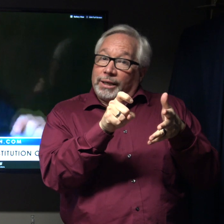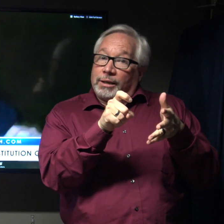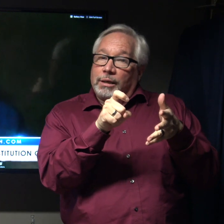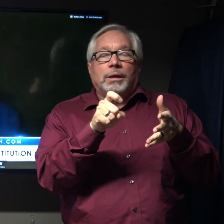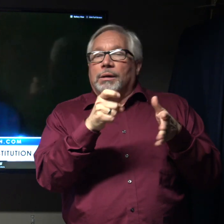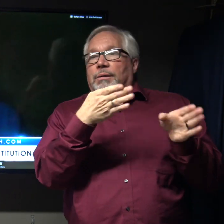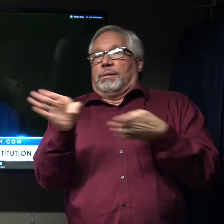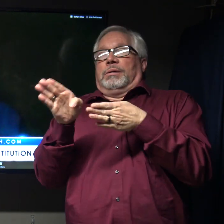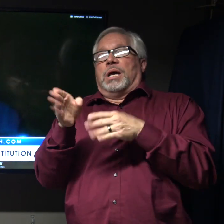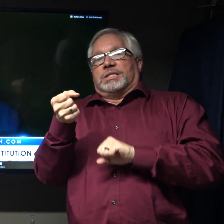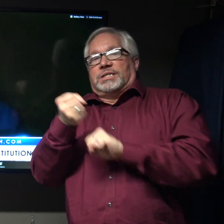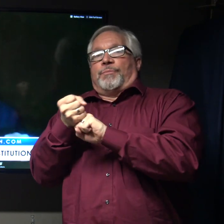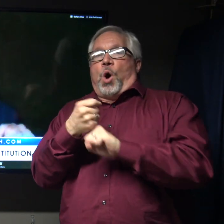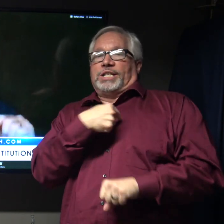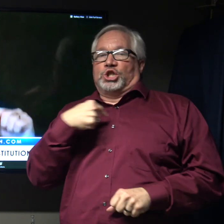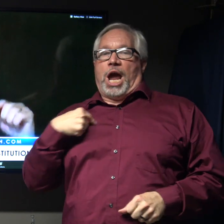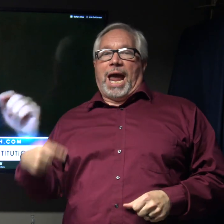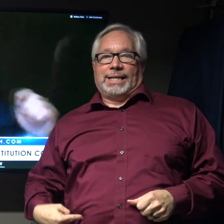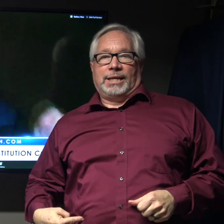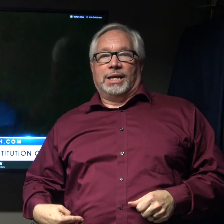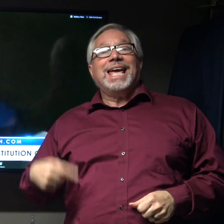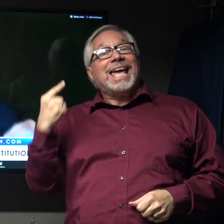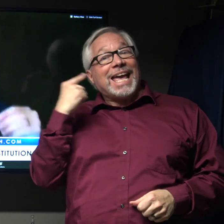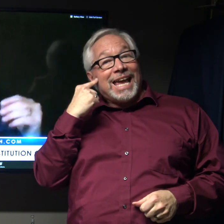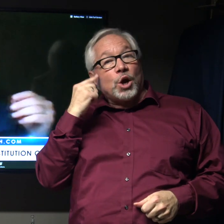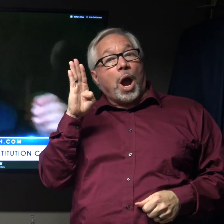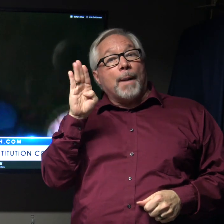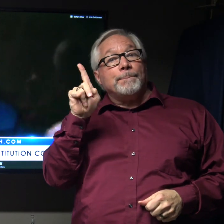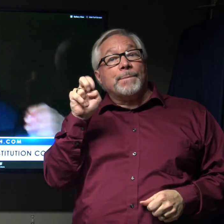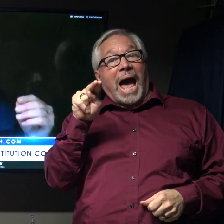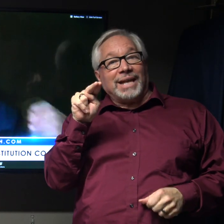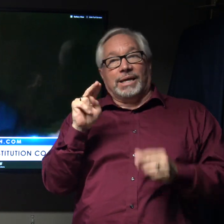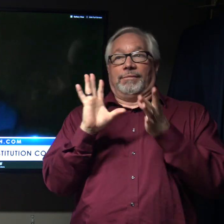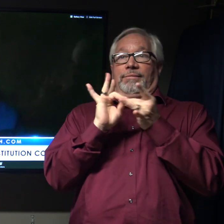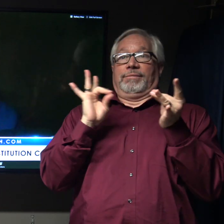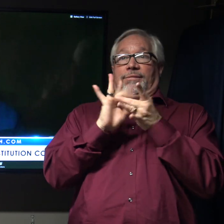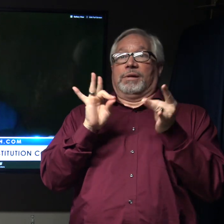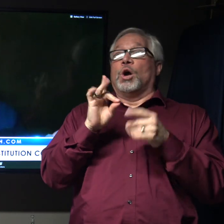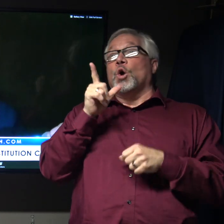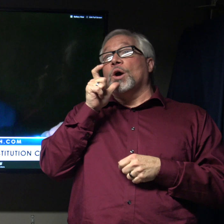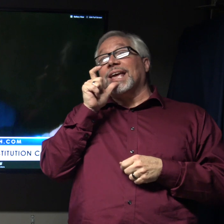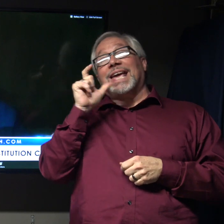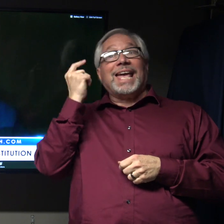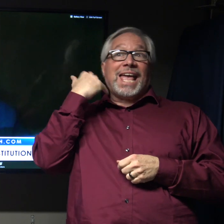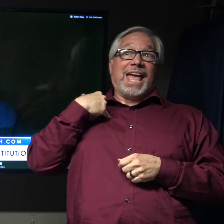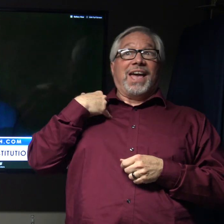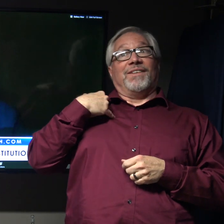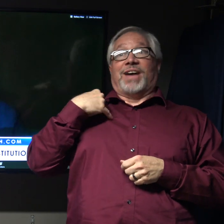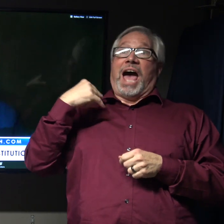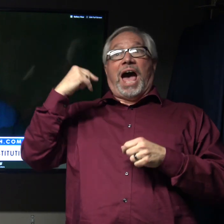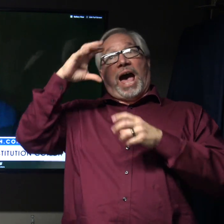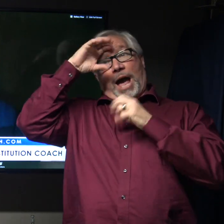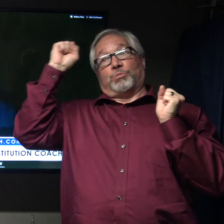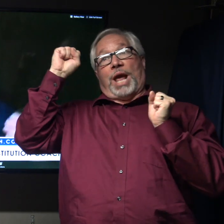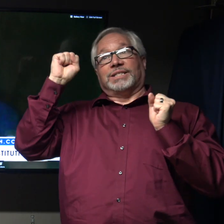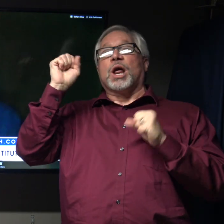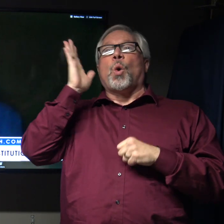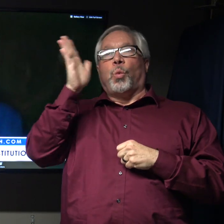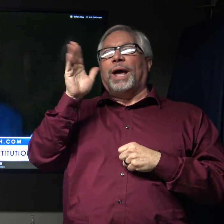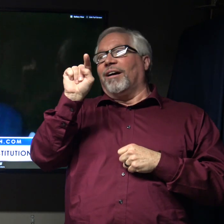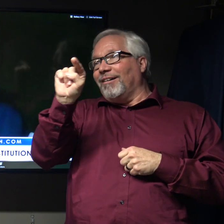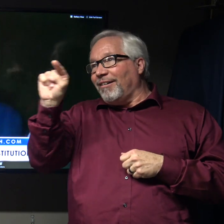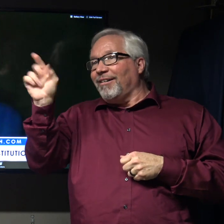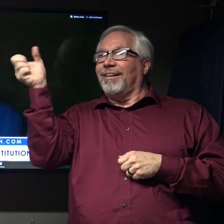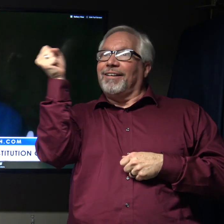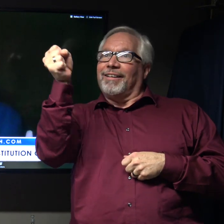rather than what's best for America. It's why already we hear Biden and his administration, the type of people that he would put in place if he does win this